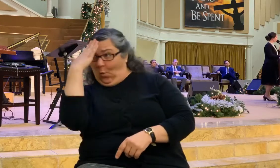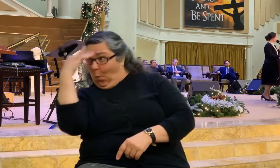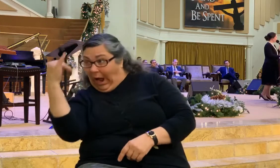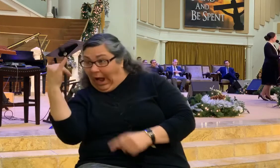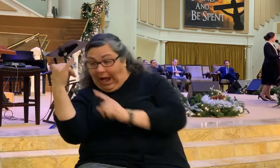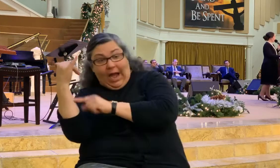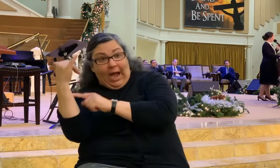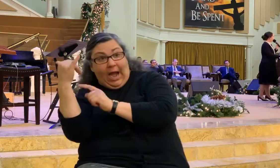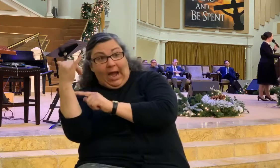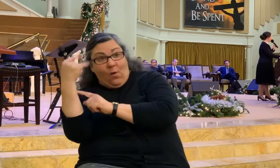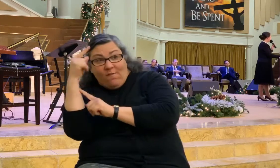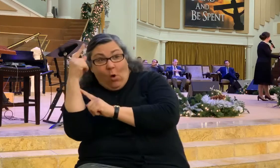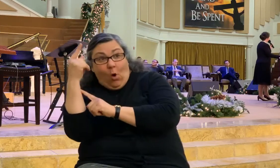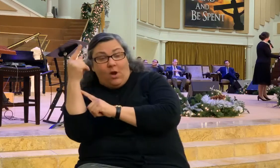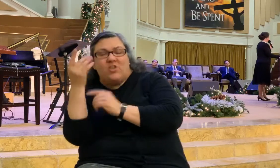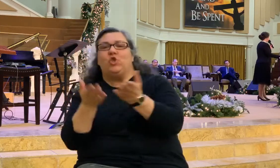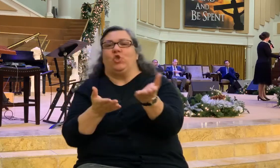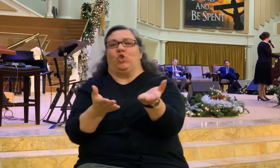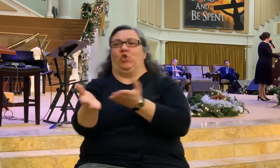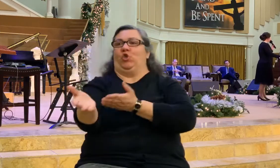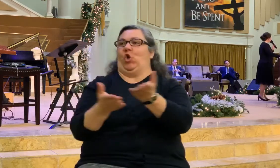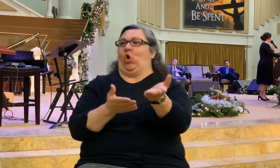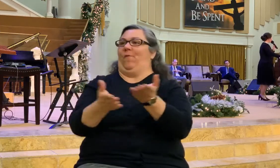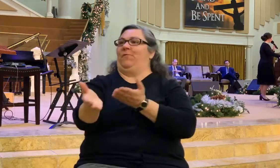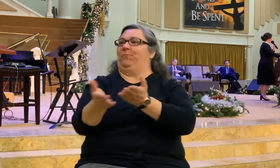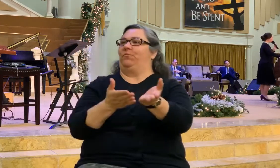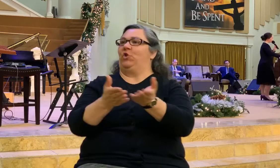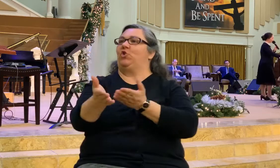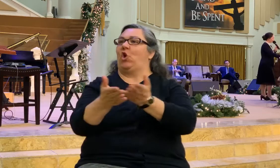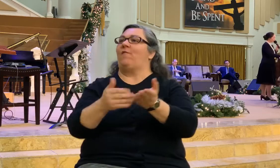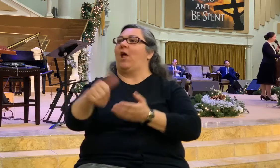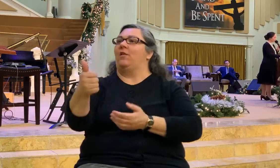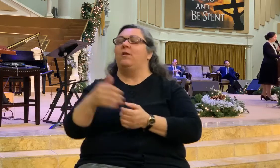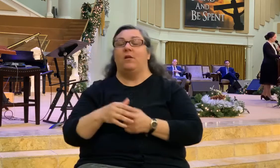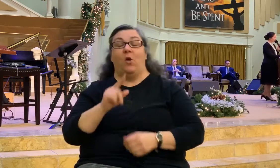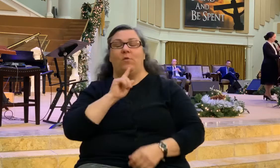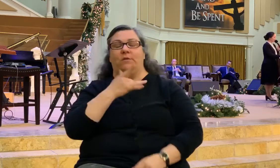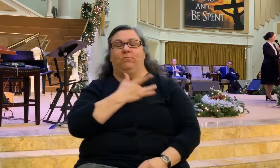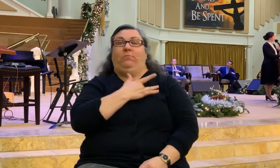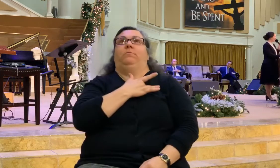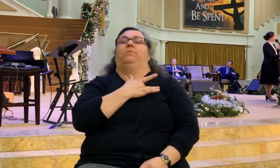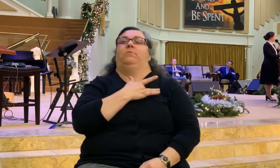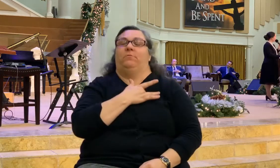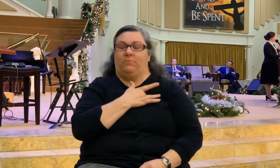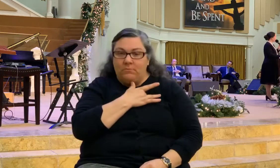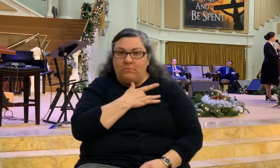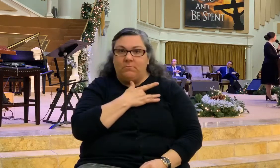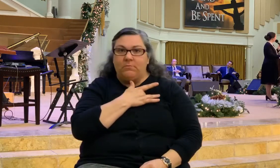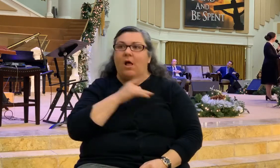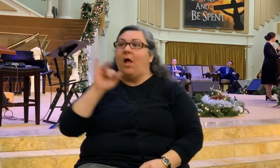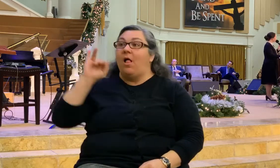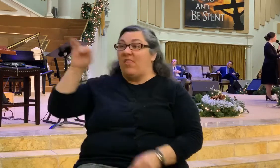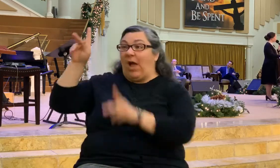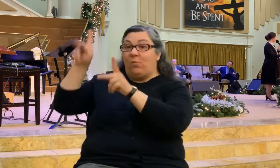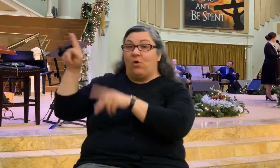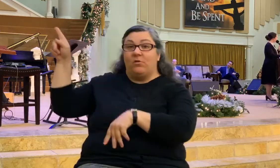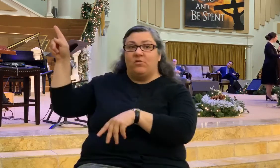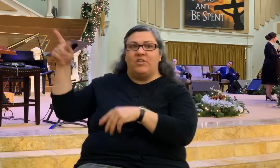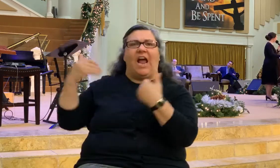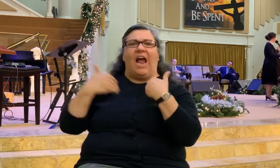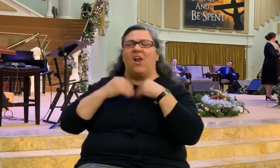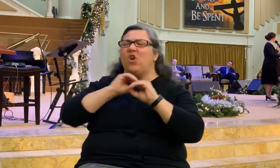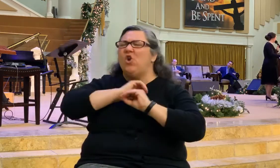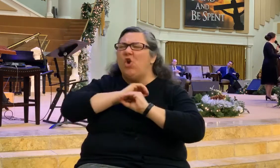serve. And it really struck my heart because this is somebody that has no